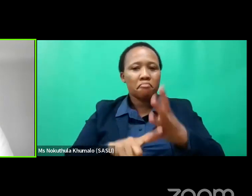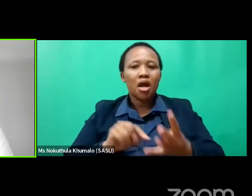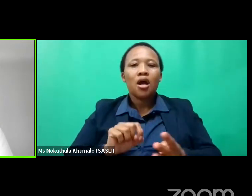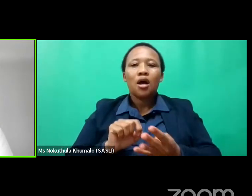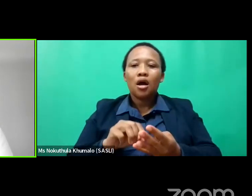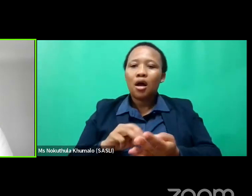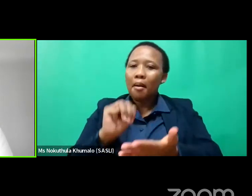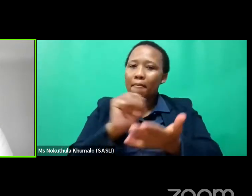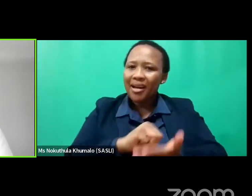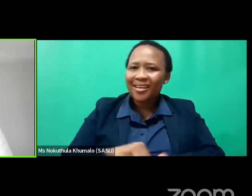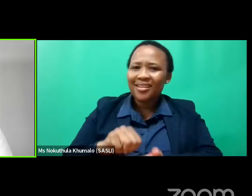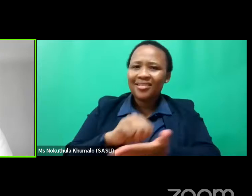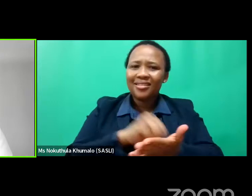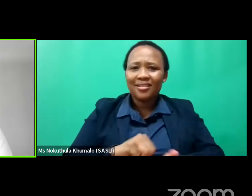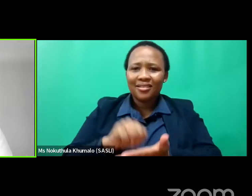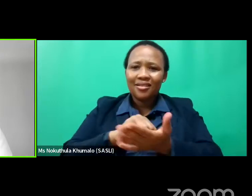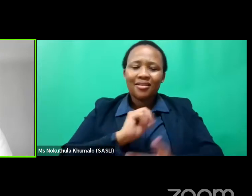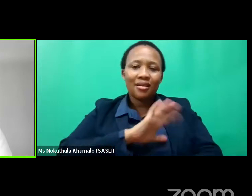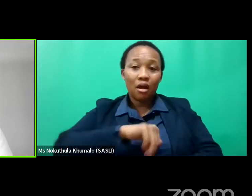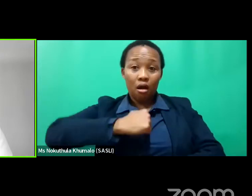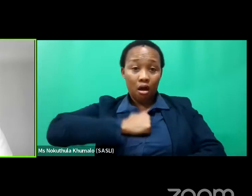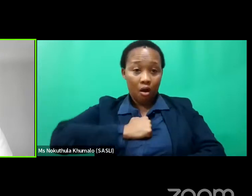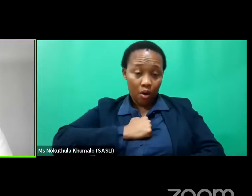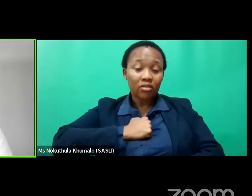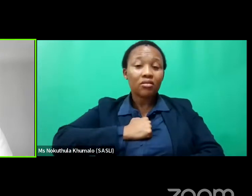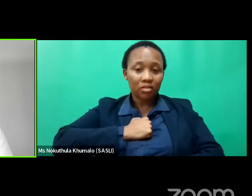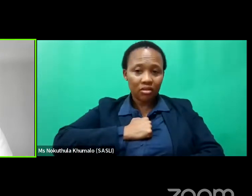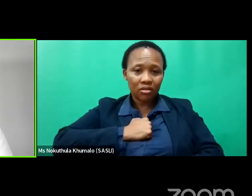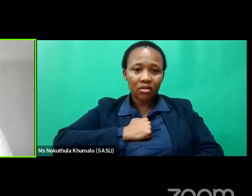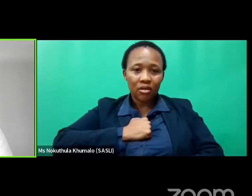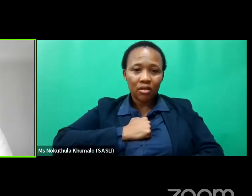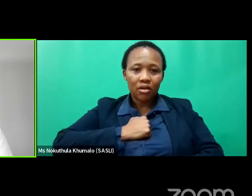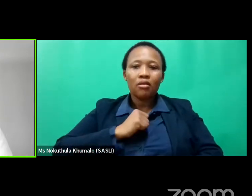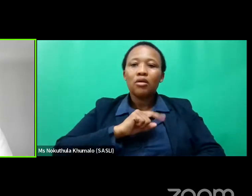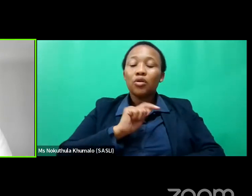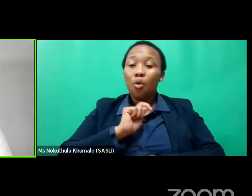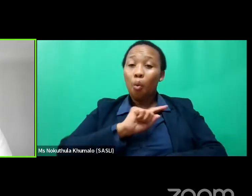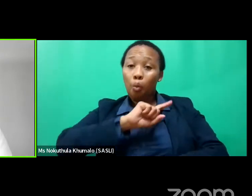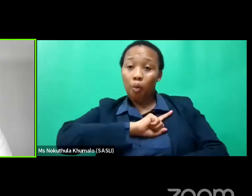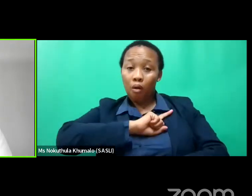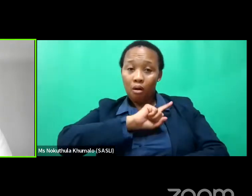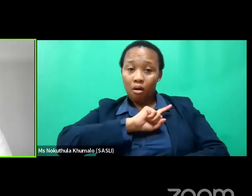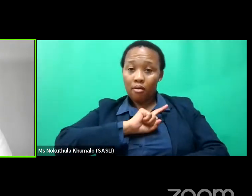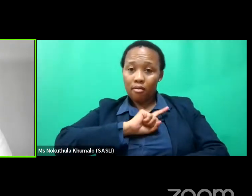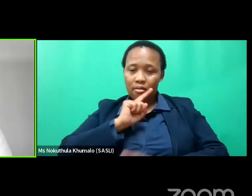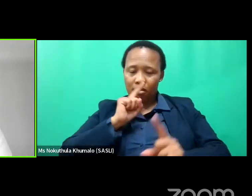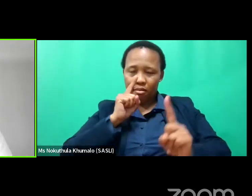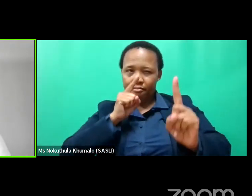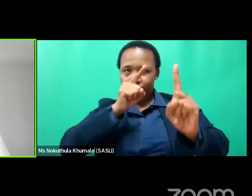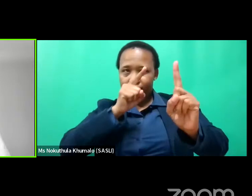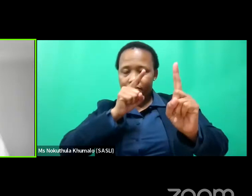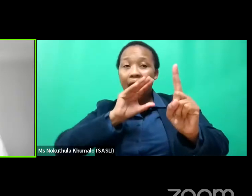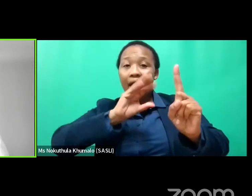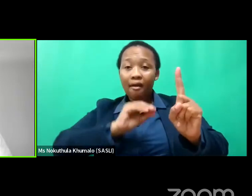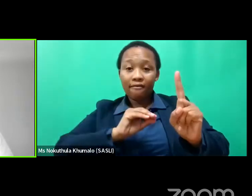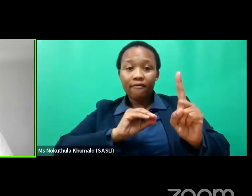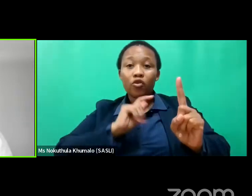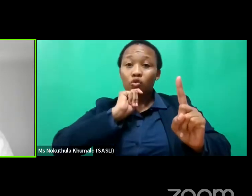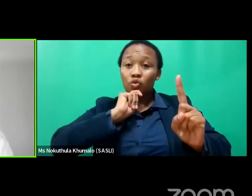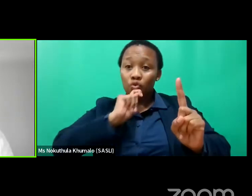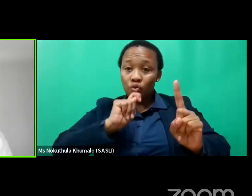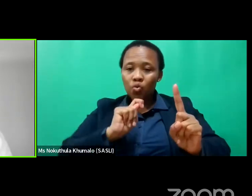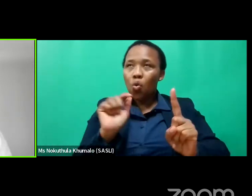is no university in South Africa that is dedicated to people with challenges